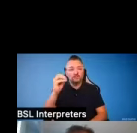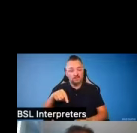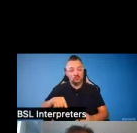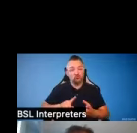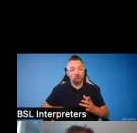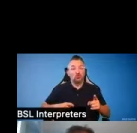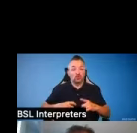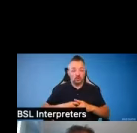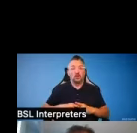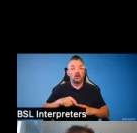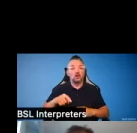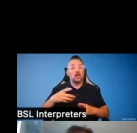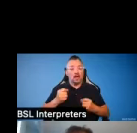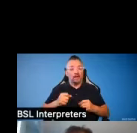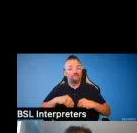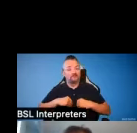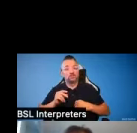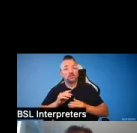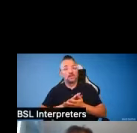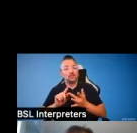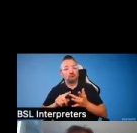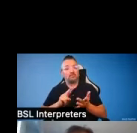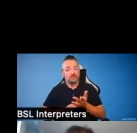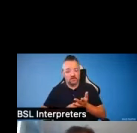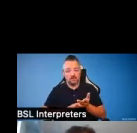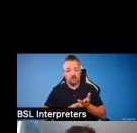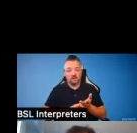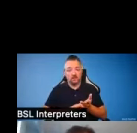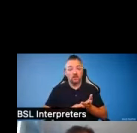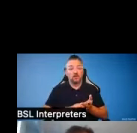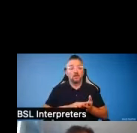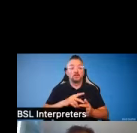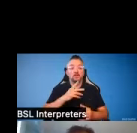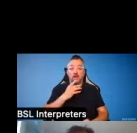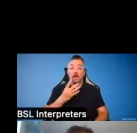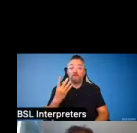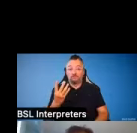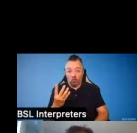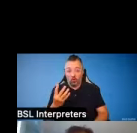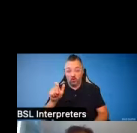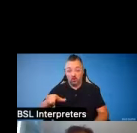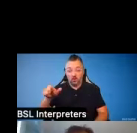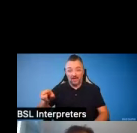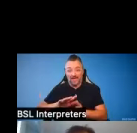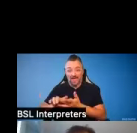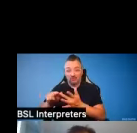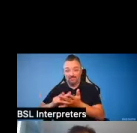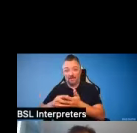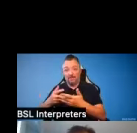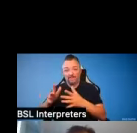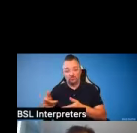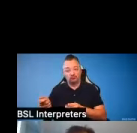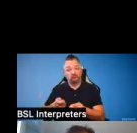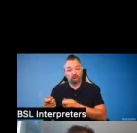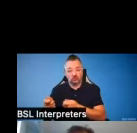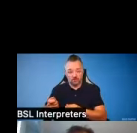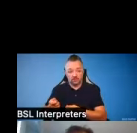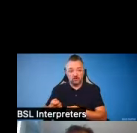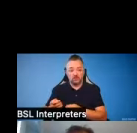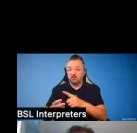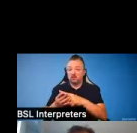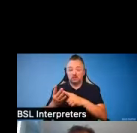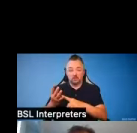people living with HIV, and certainly for people living with HIV who are on treatment, there is little or